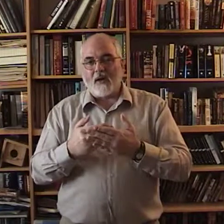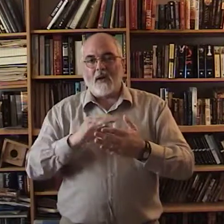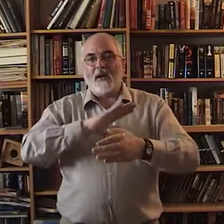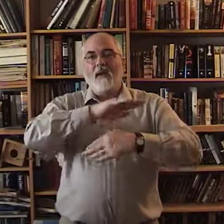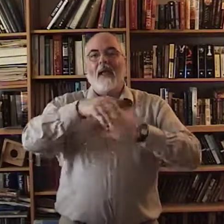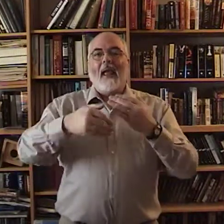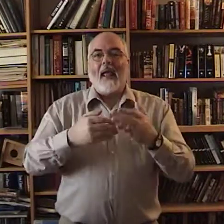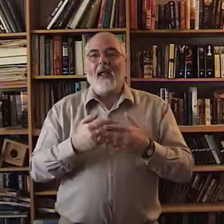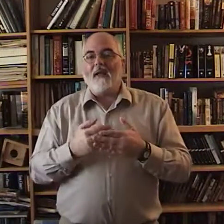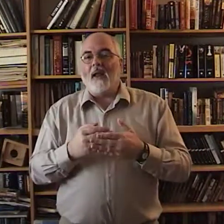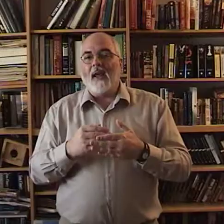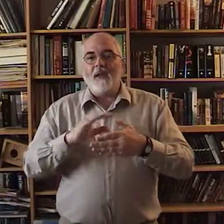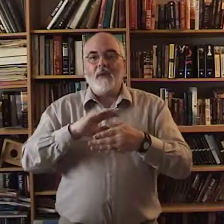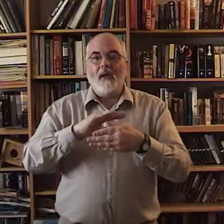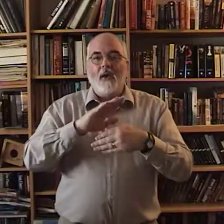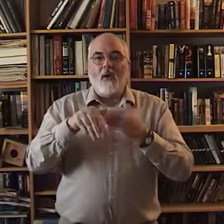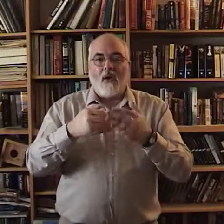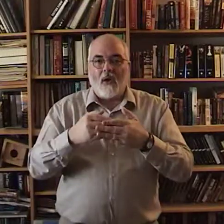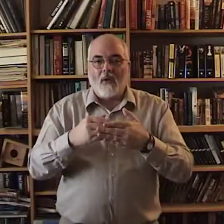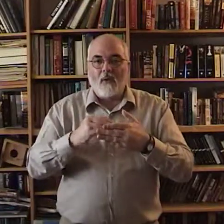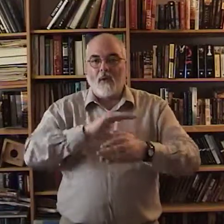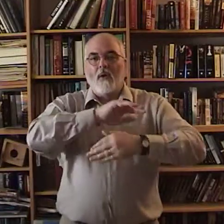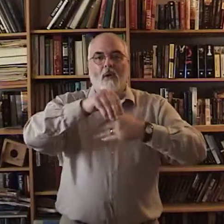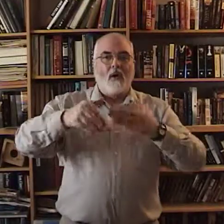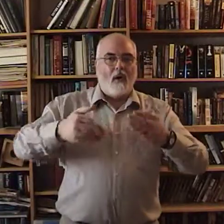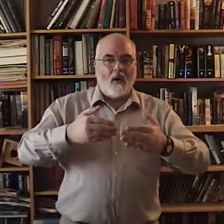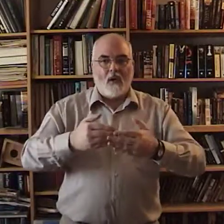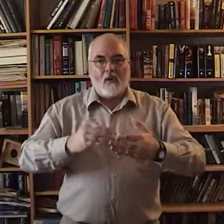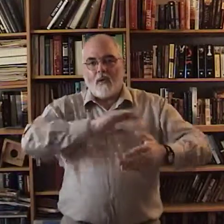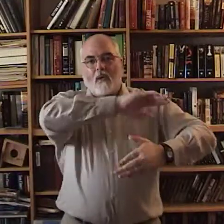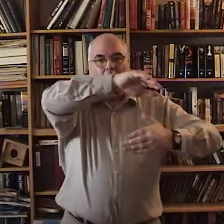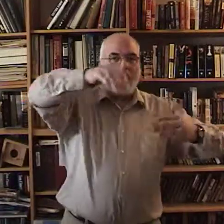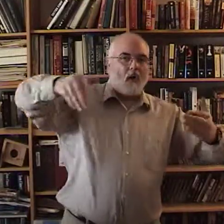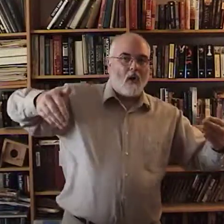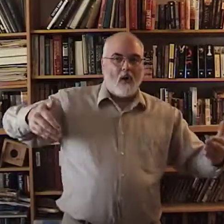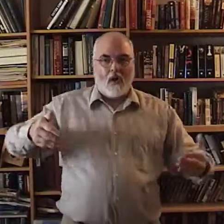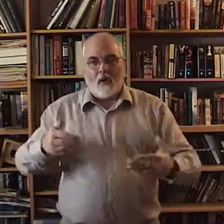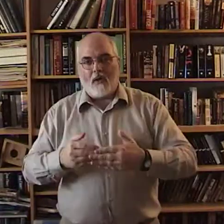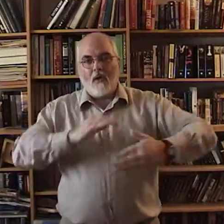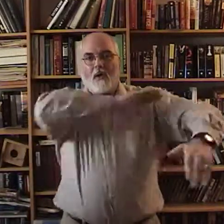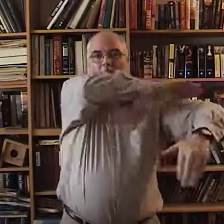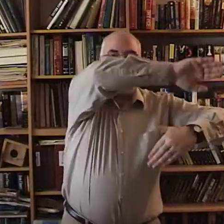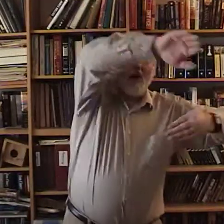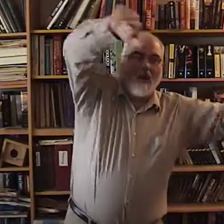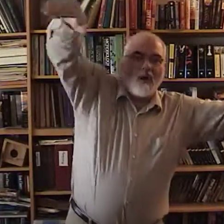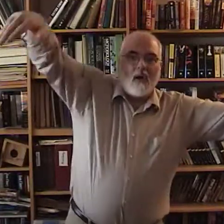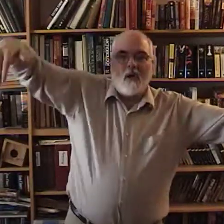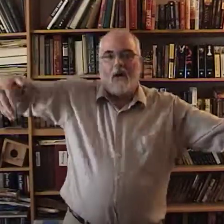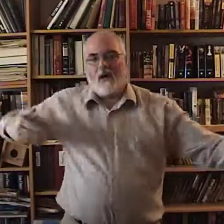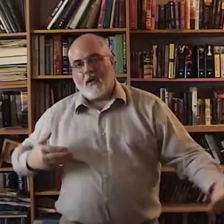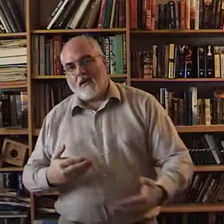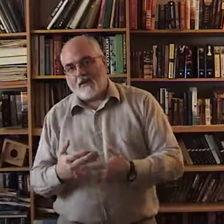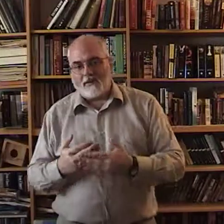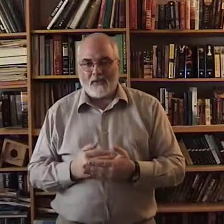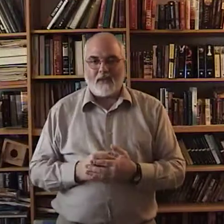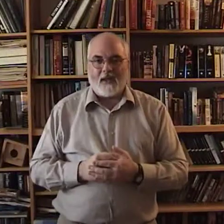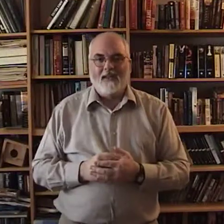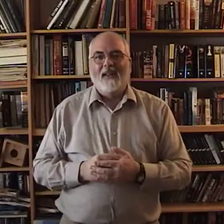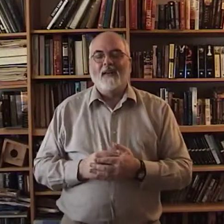Alright? And it can be all or all or all or all. Okay?